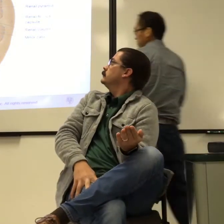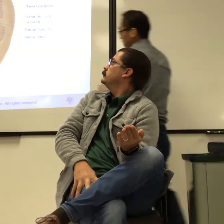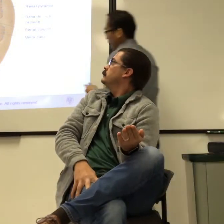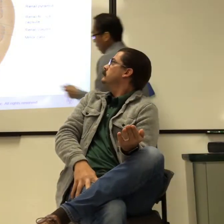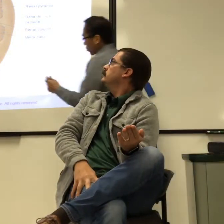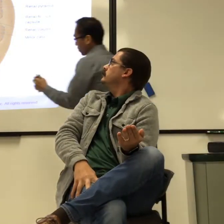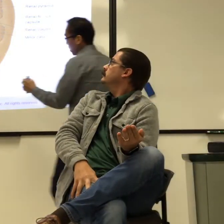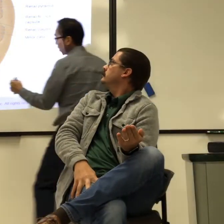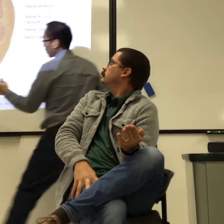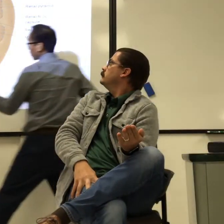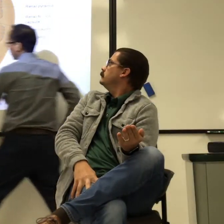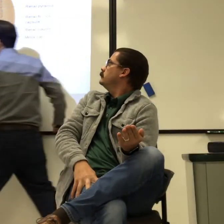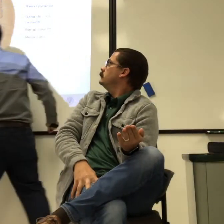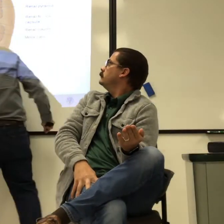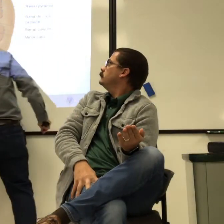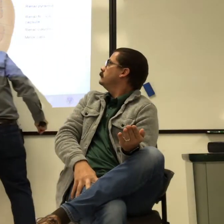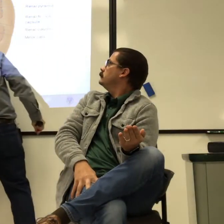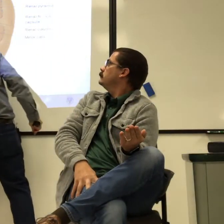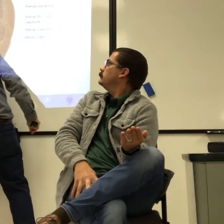I'll say the outer part